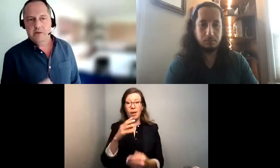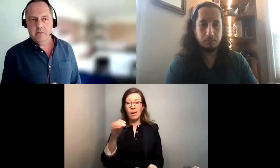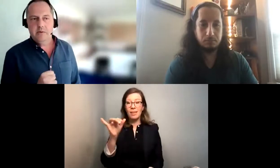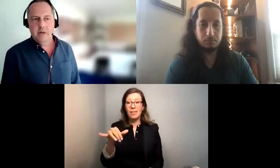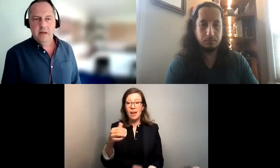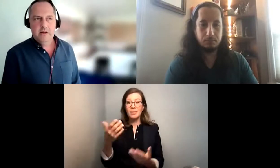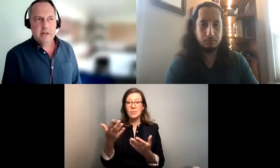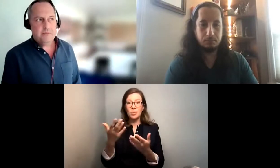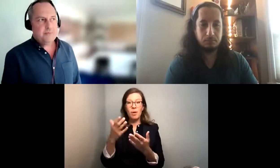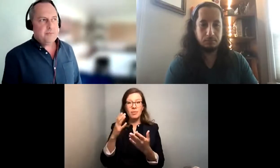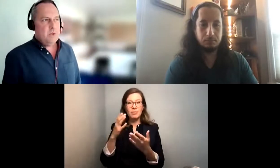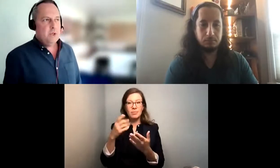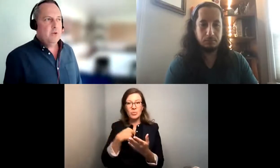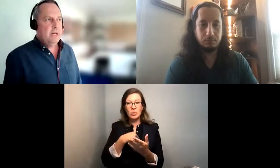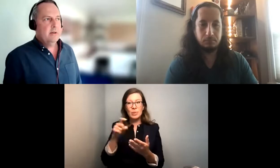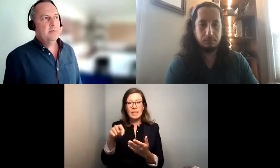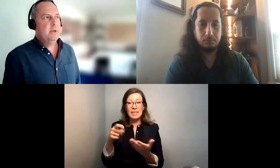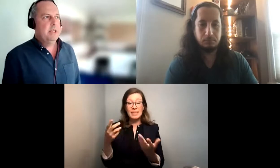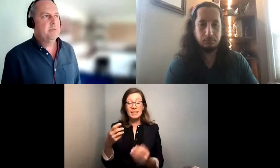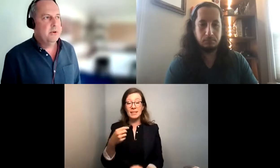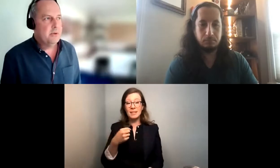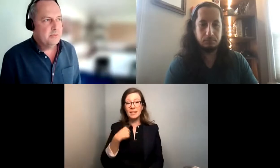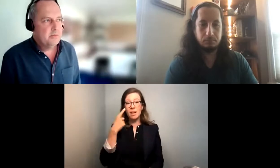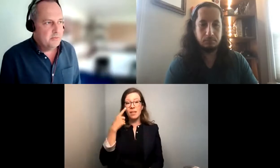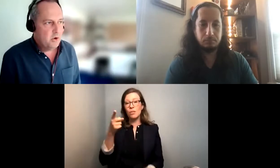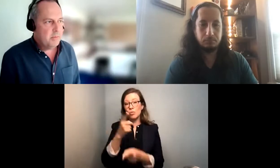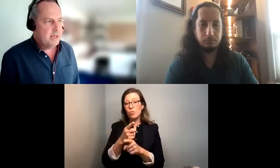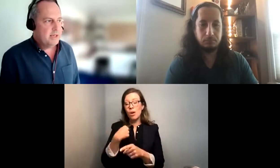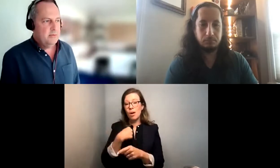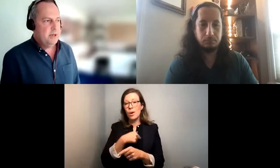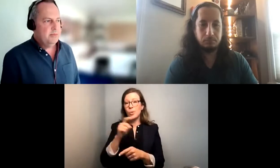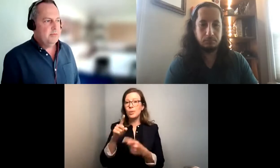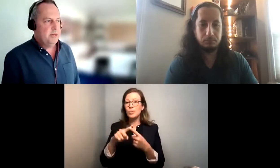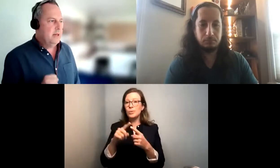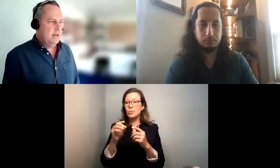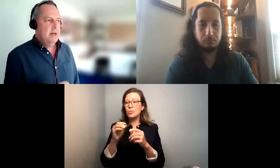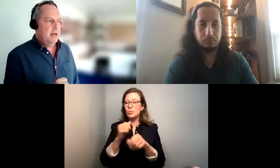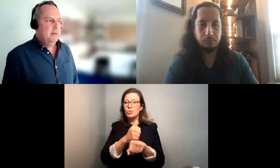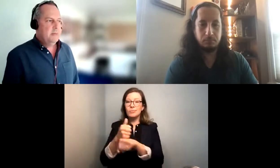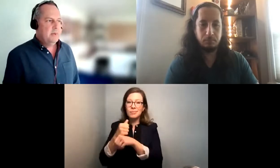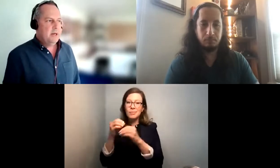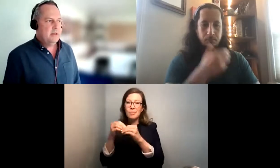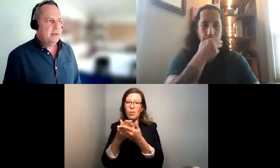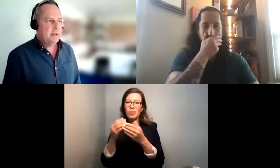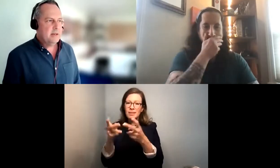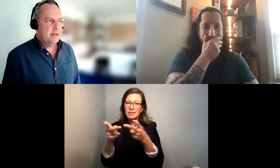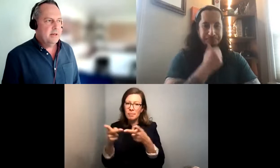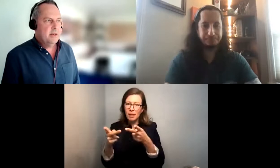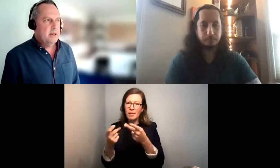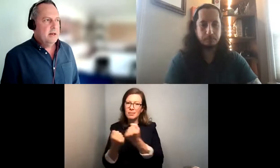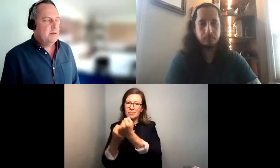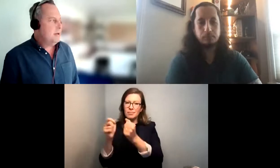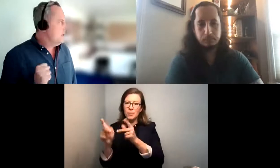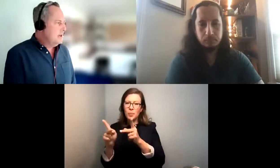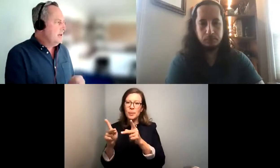need. I think you're right that we need to put more in place to help people, but I think